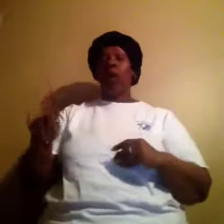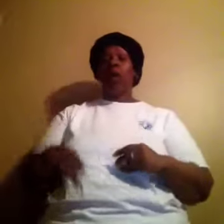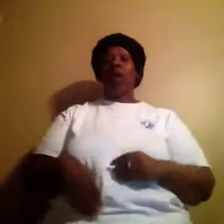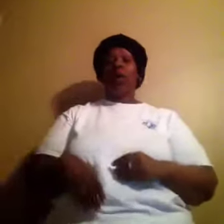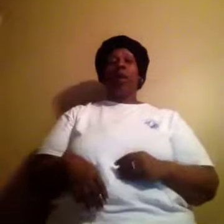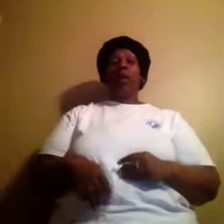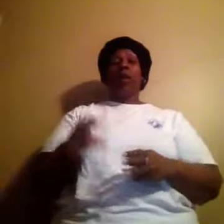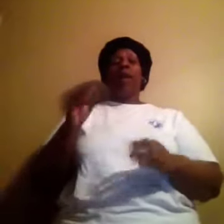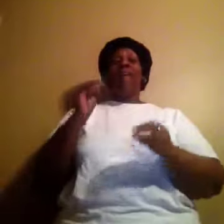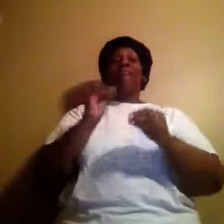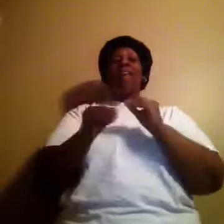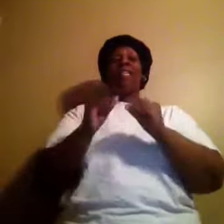Fix things.